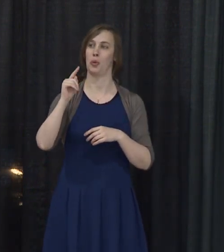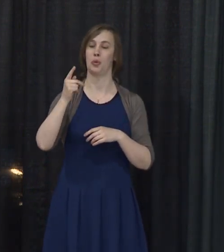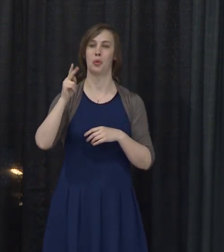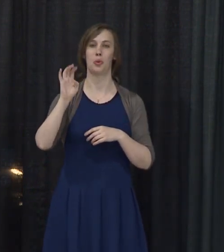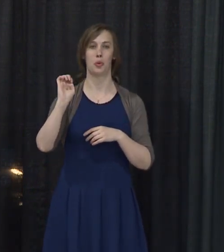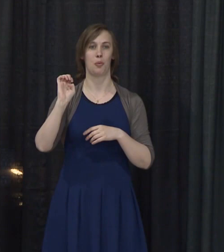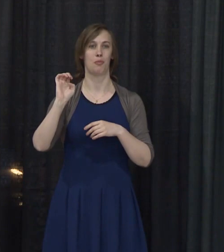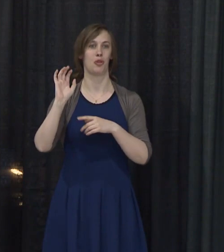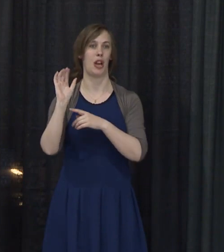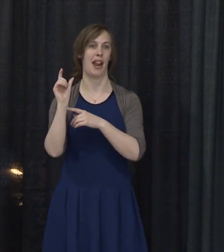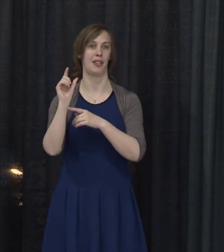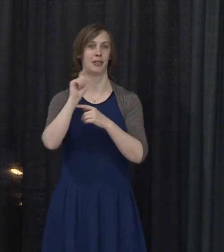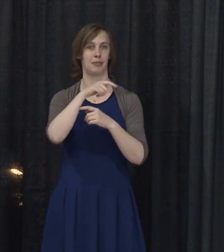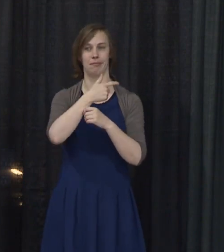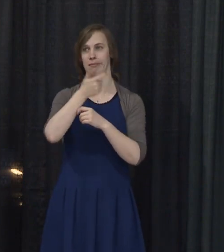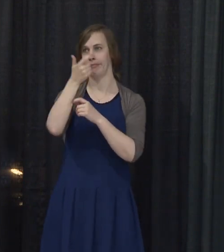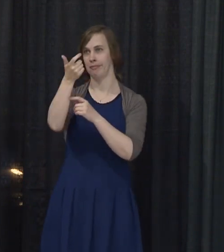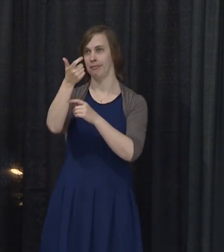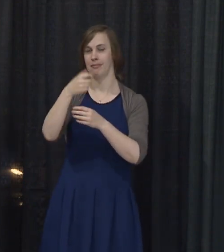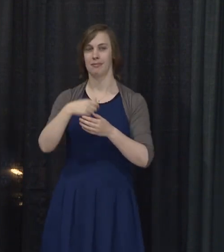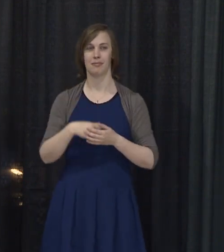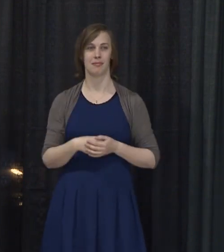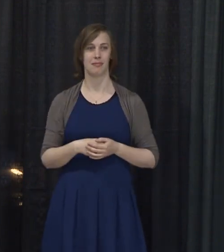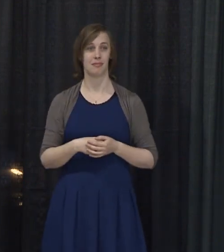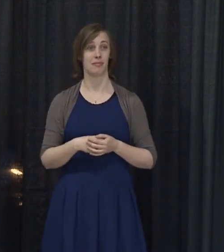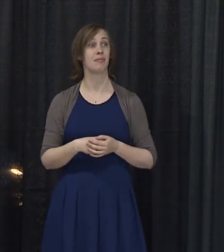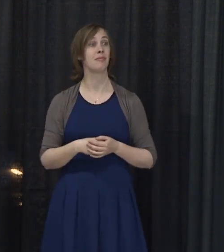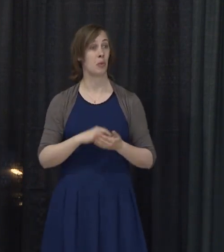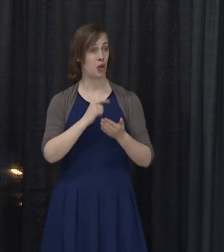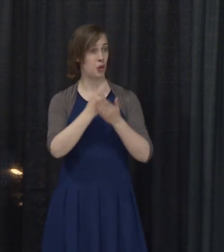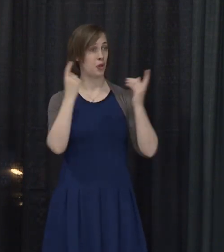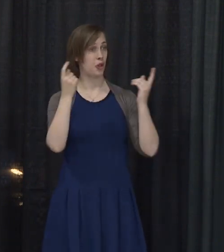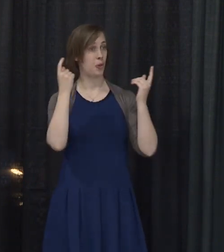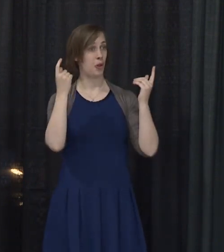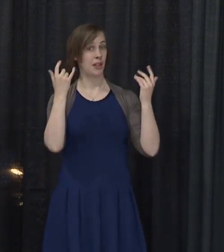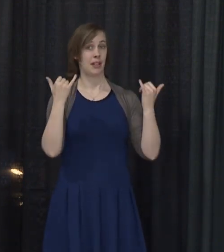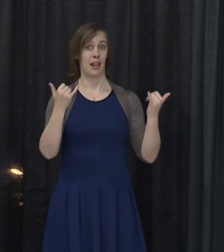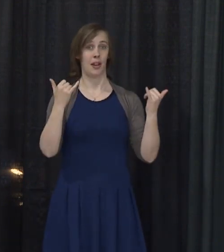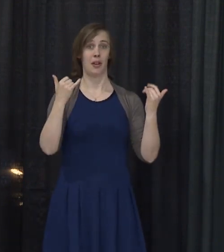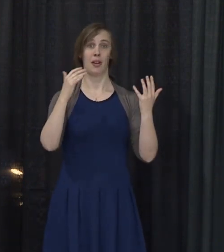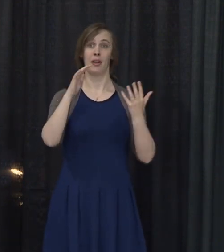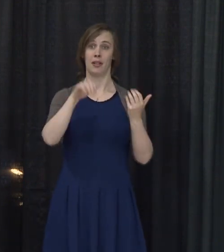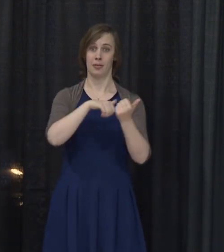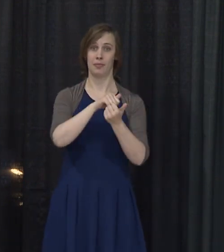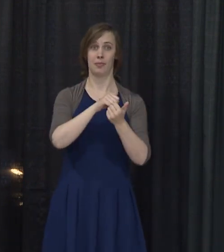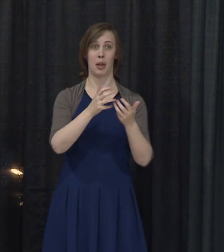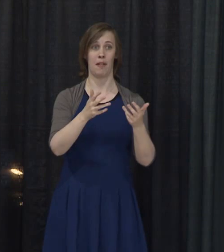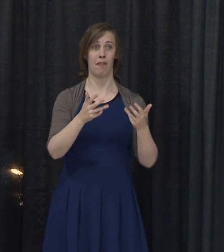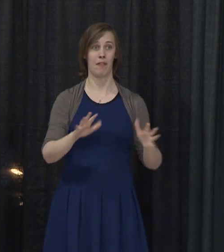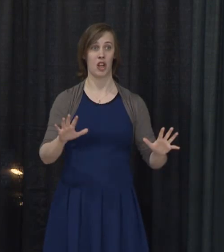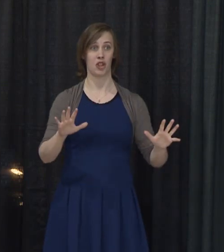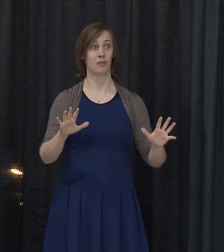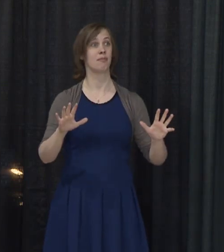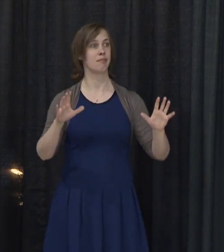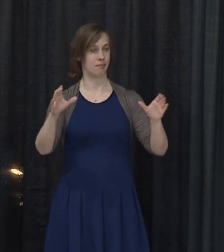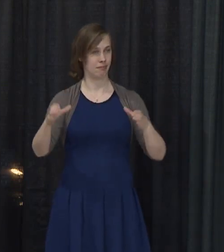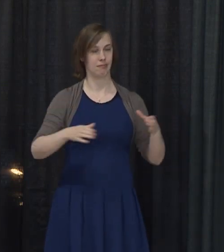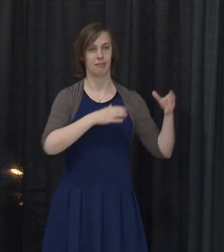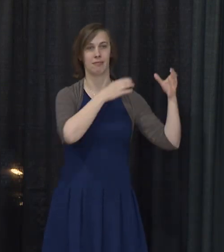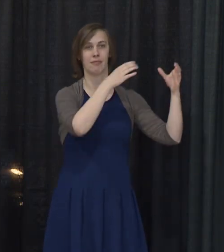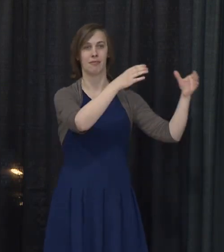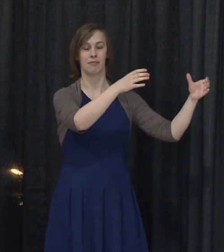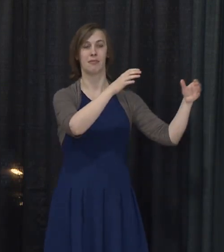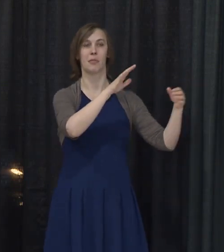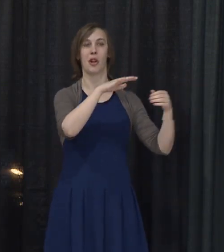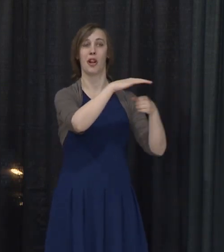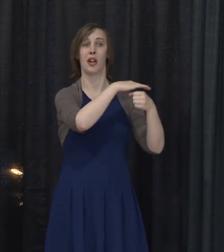This brings us to the end of this morning's proceedings. We invite everyone to join us for a reception in our atrium and learning commons